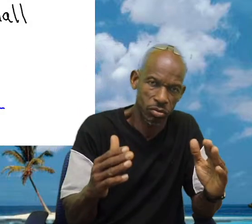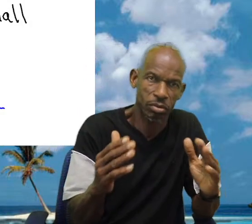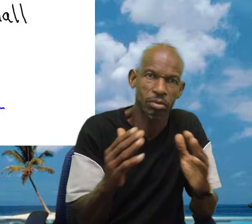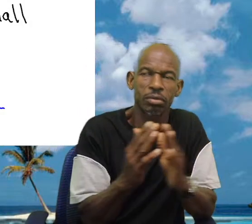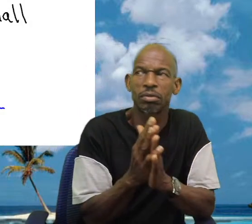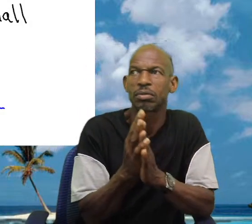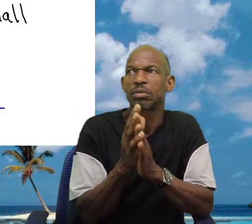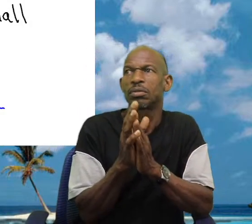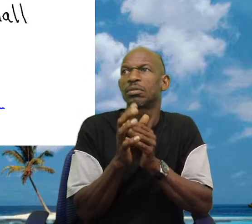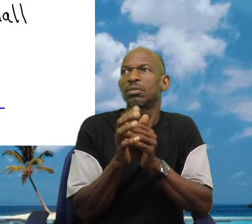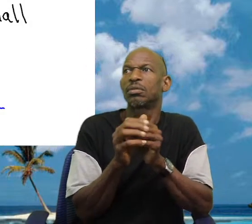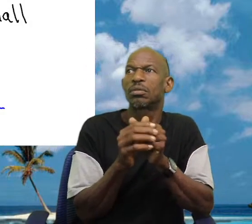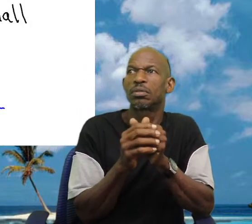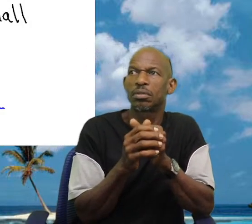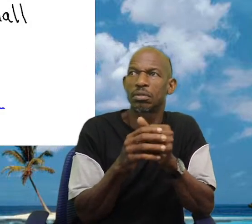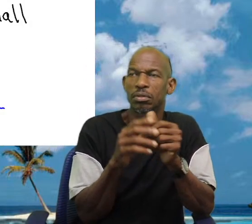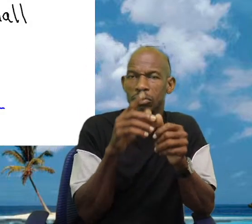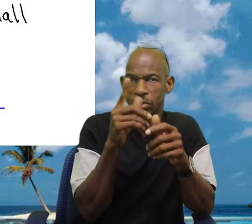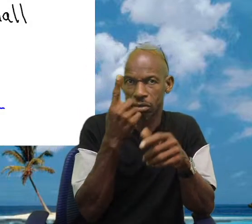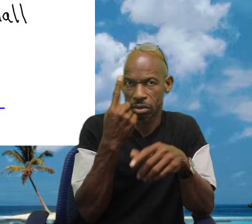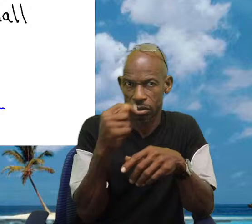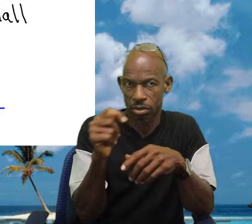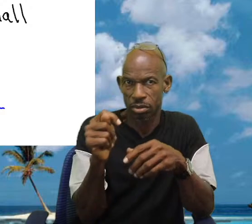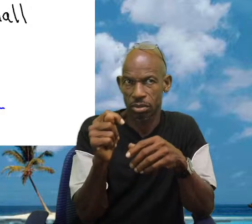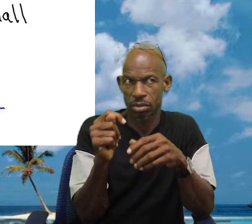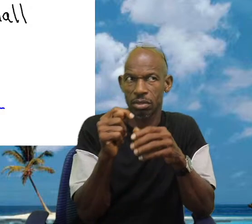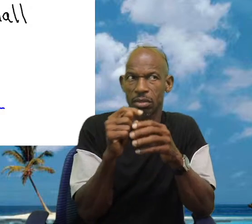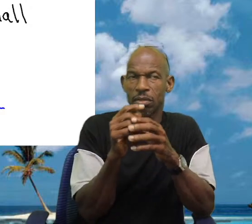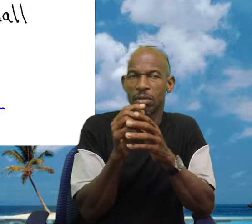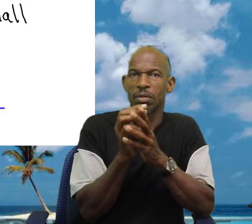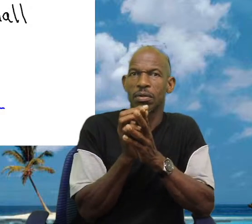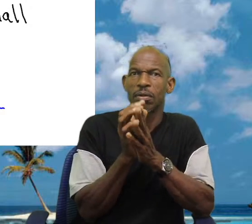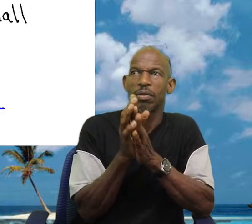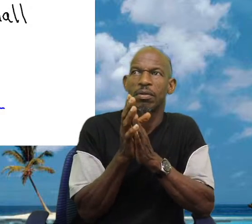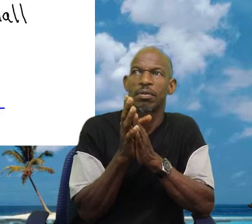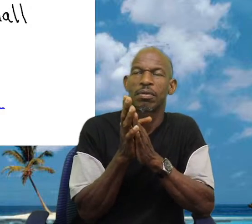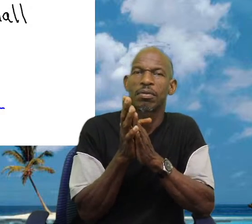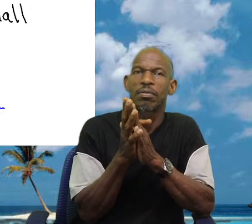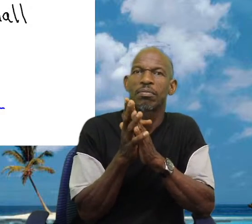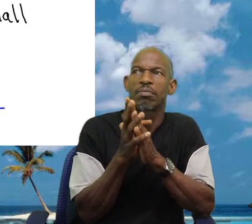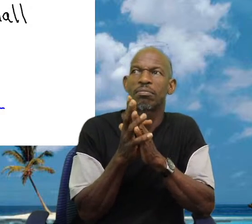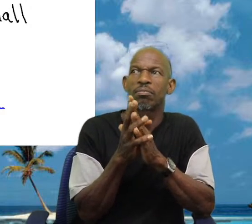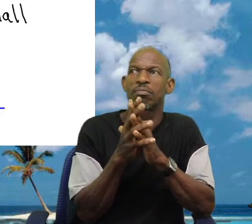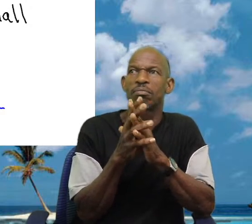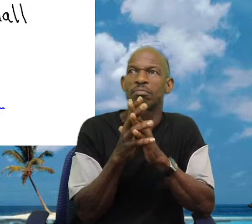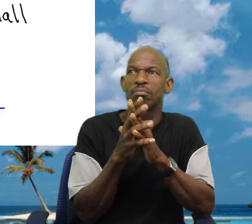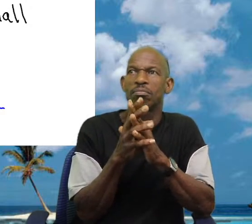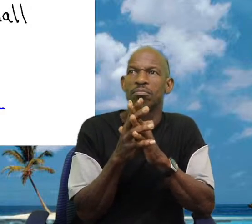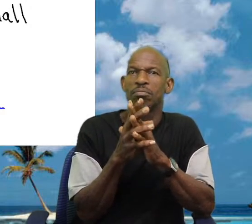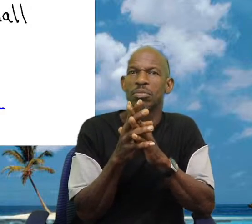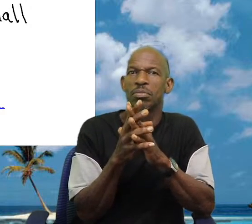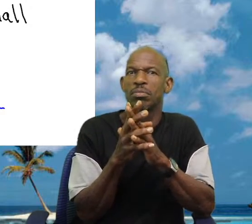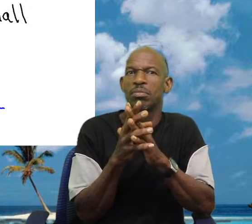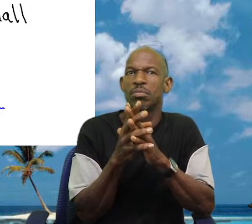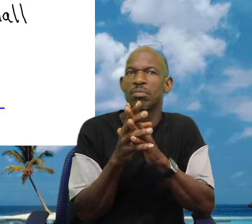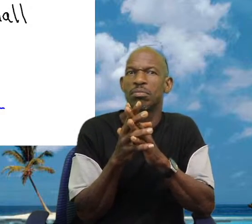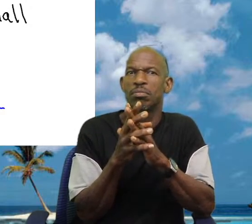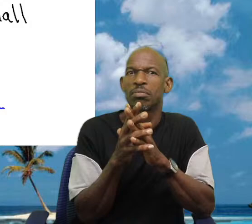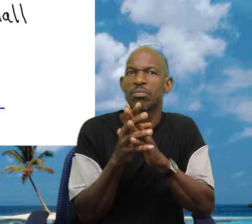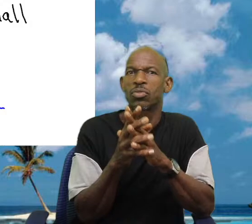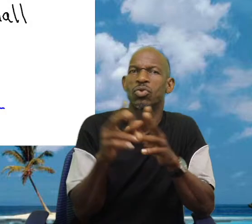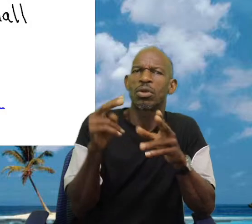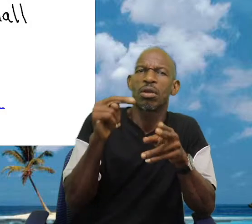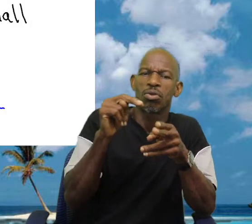and I'm using the word the, because we are using the, as I told you, to point at a specific